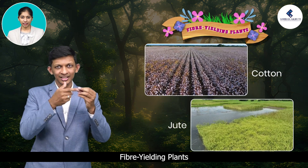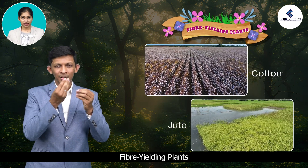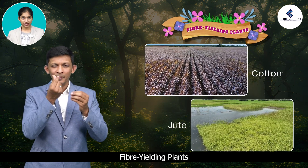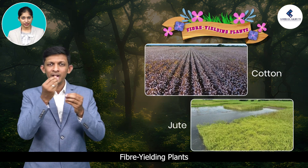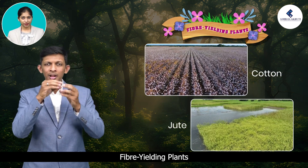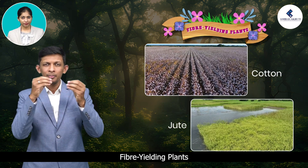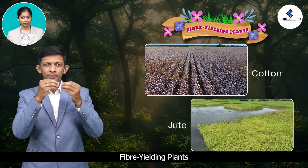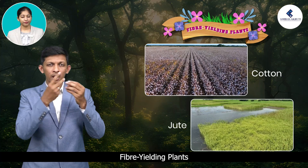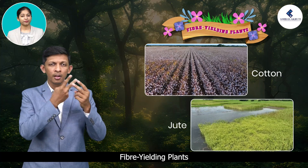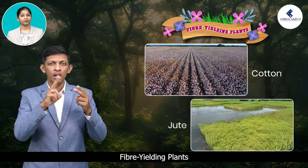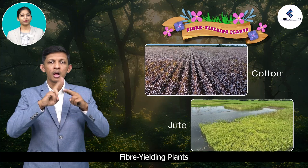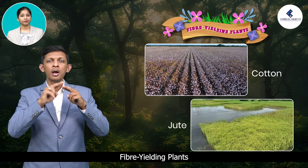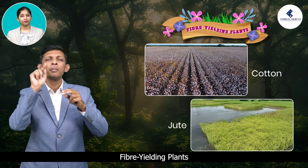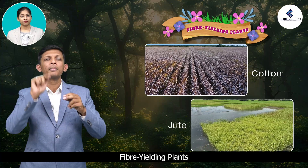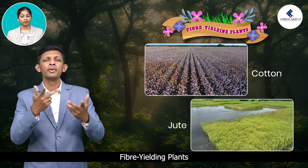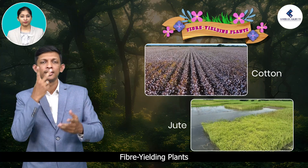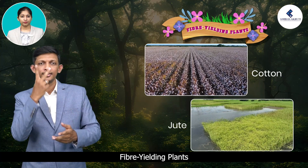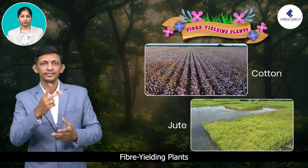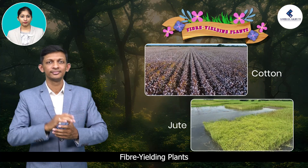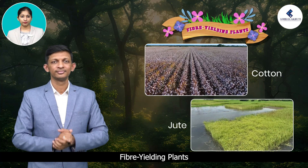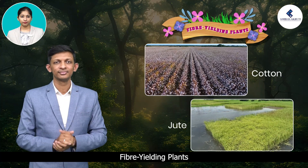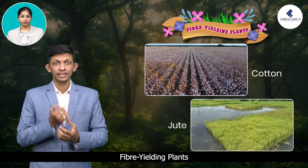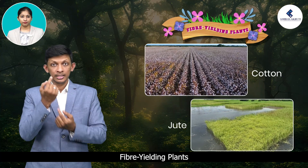Fiber-yielding plants.